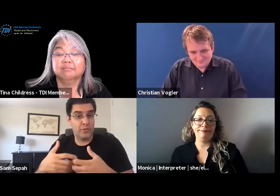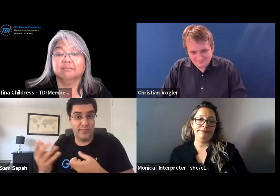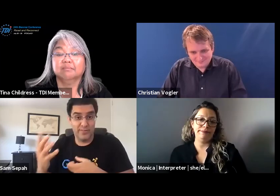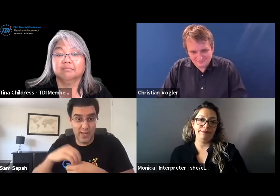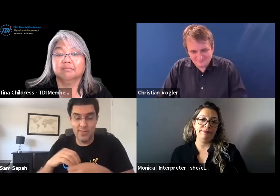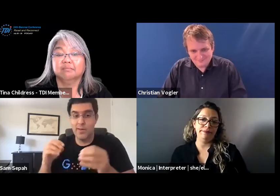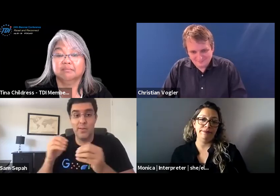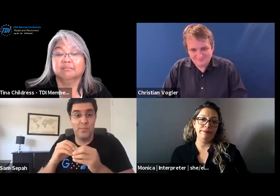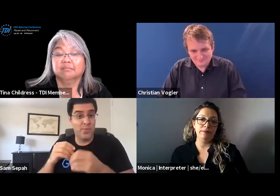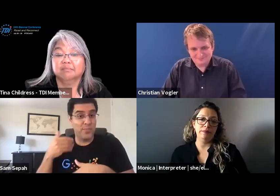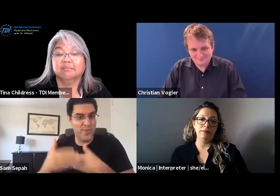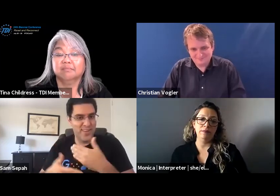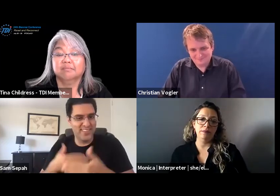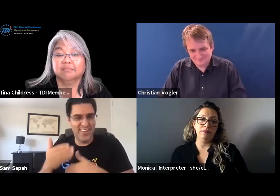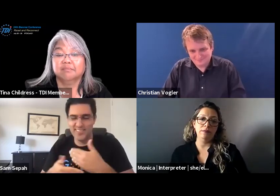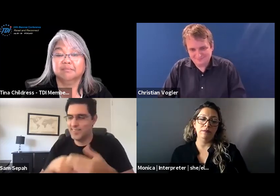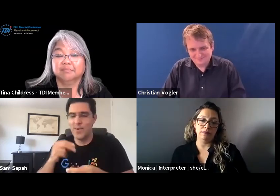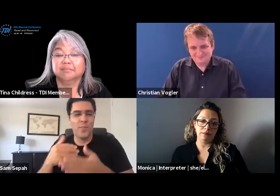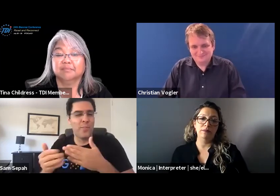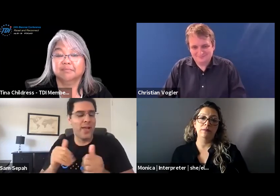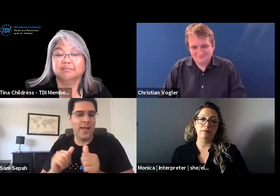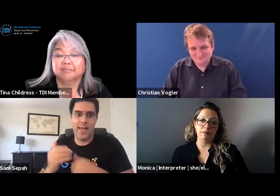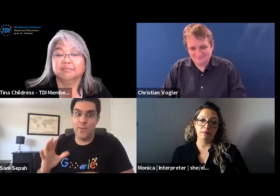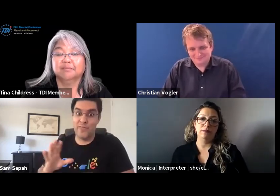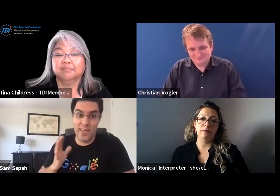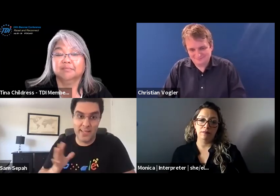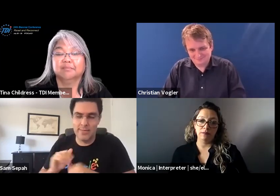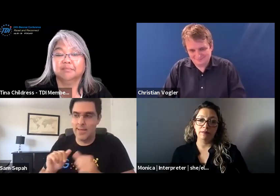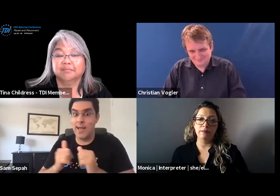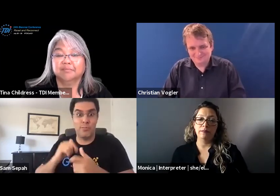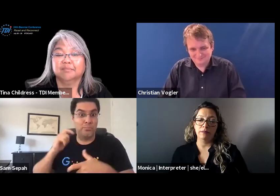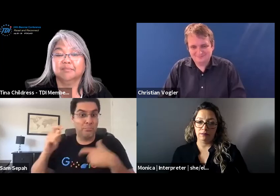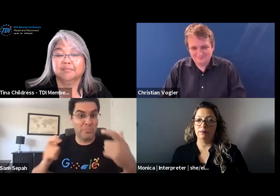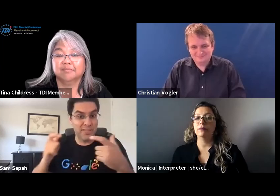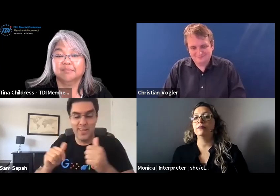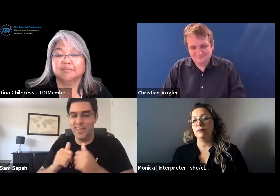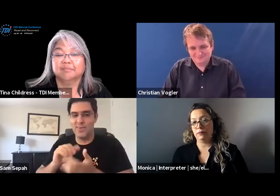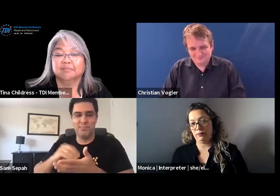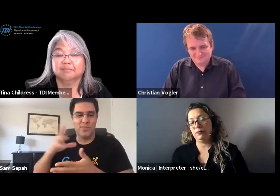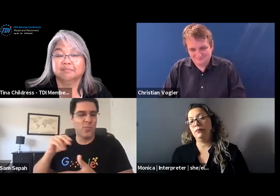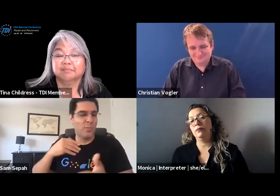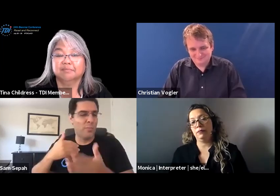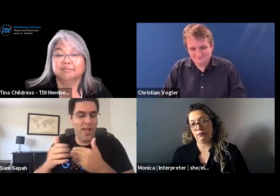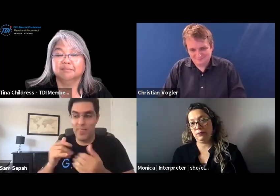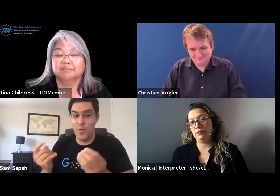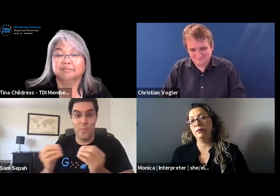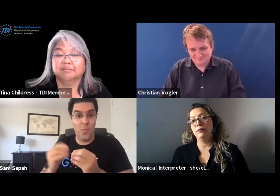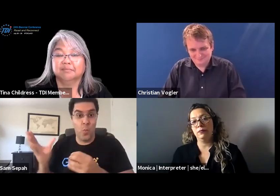you hit it on the head there. The more people that are involved, the more process there is, no matter how